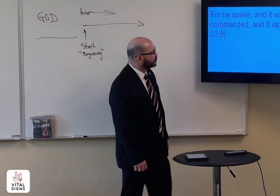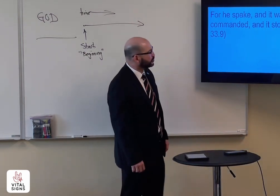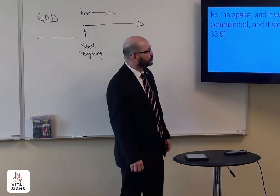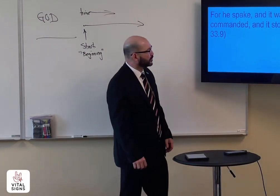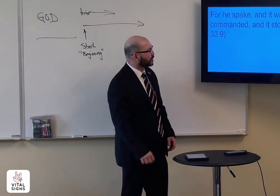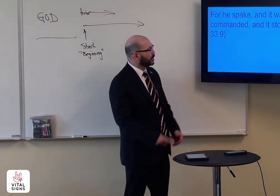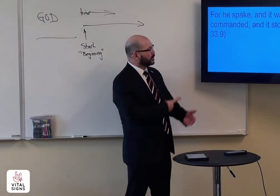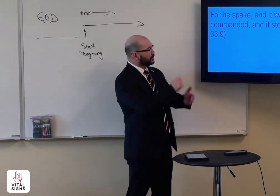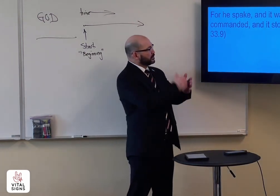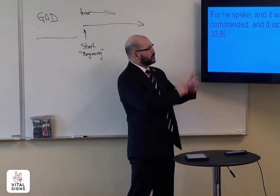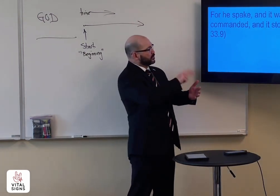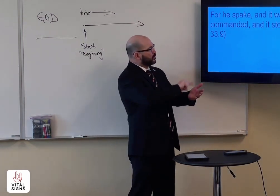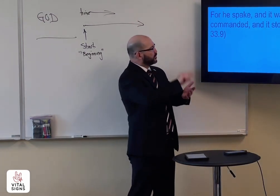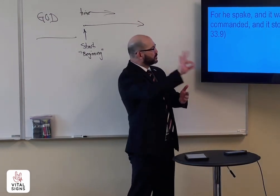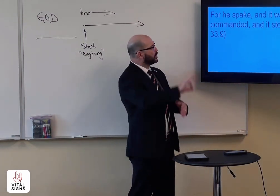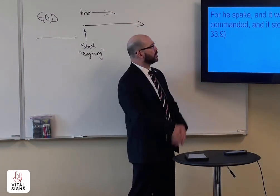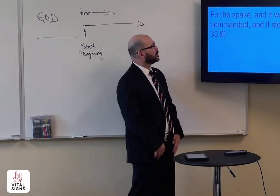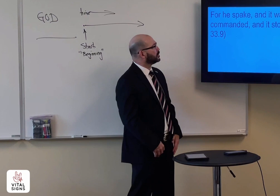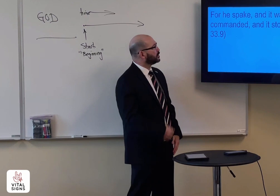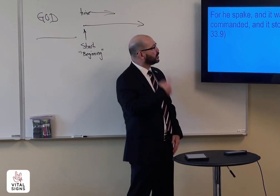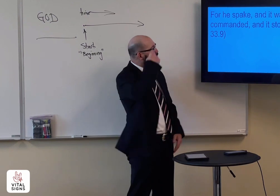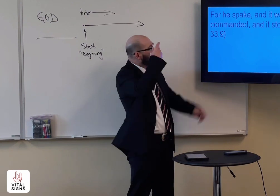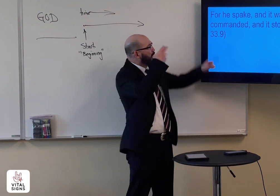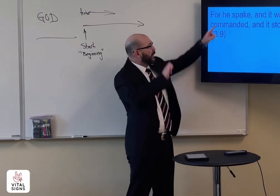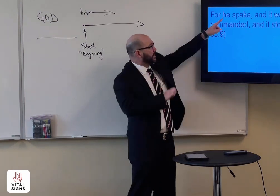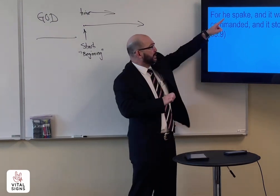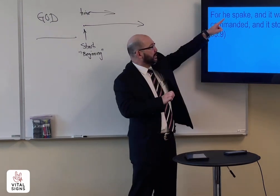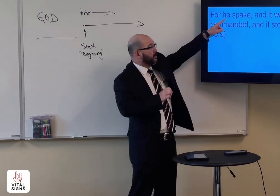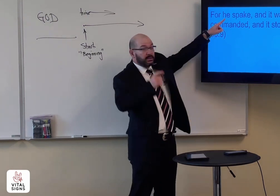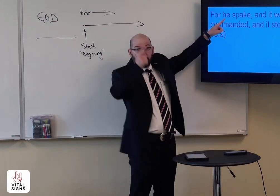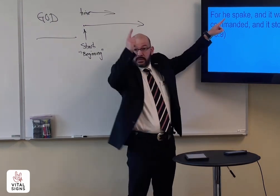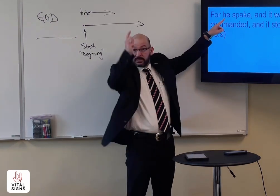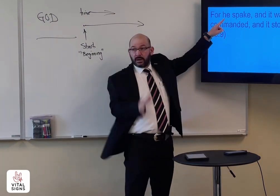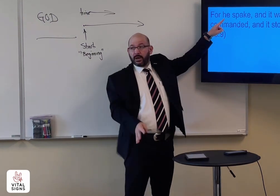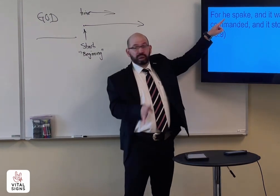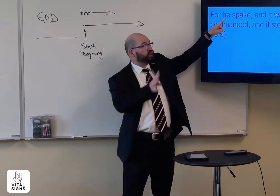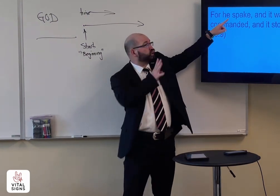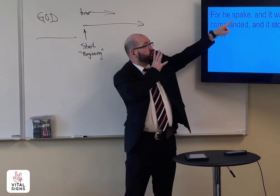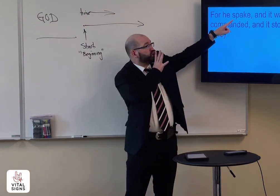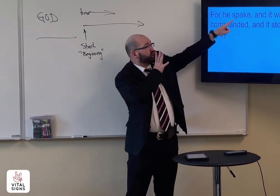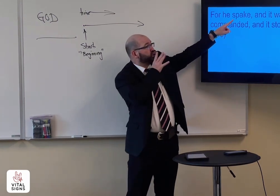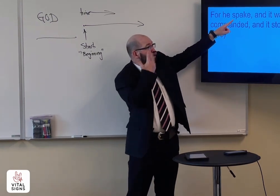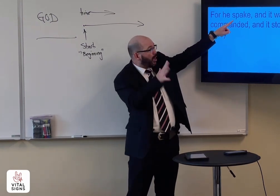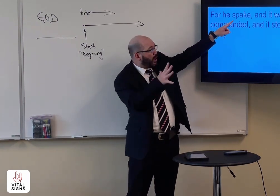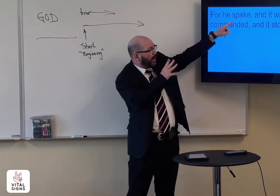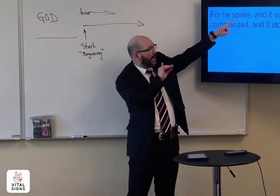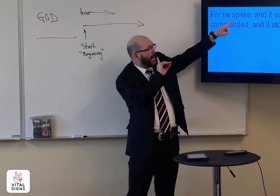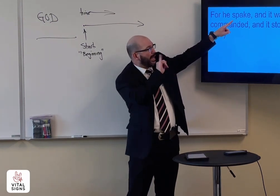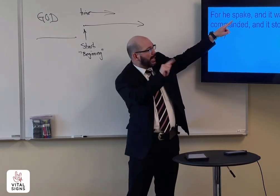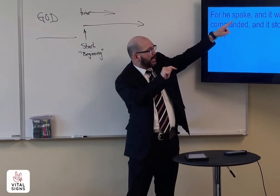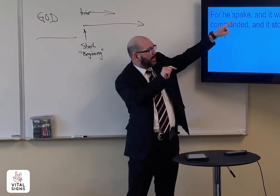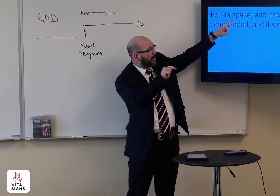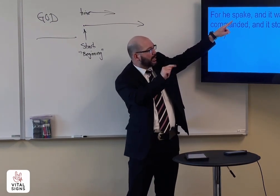Psalm 33 and, chapter 33 and verse 9. For he, God, spake, and it was done.